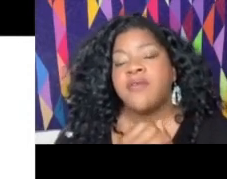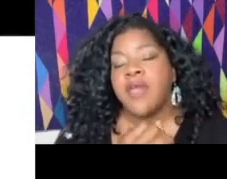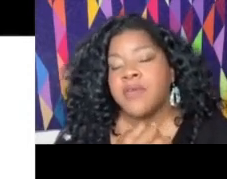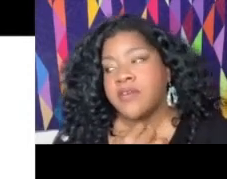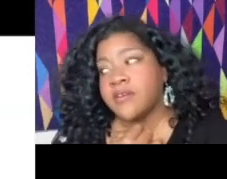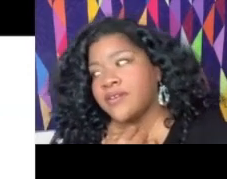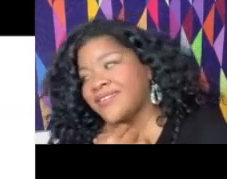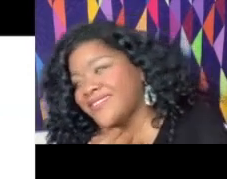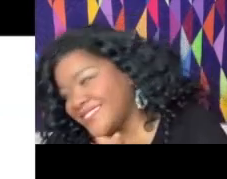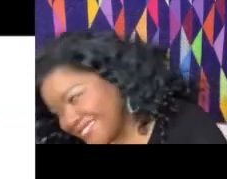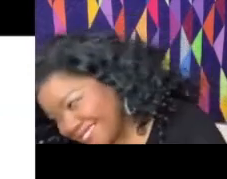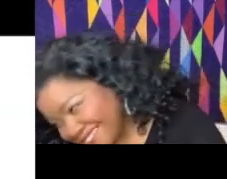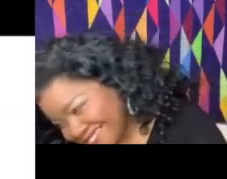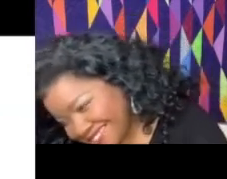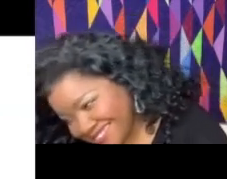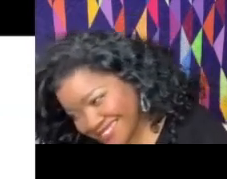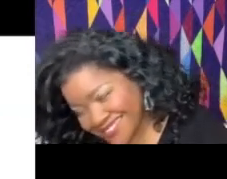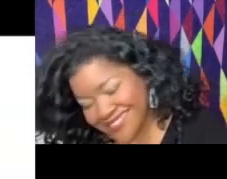This is my grandmother